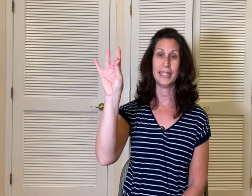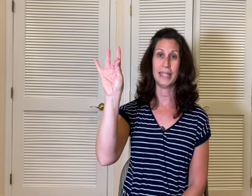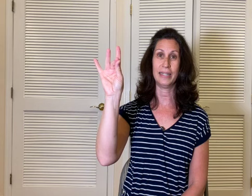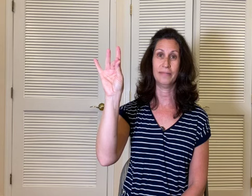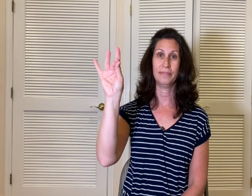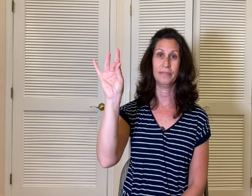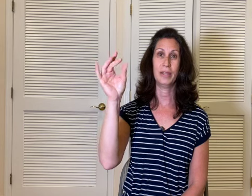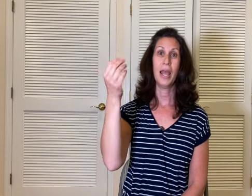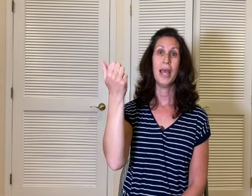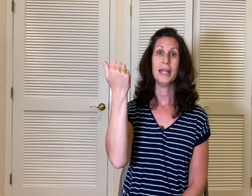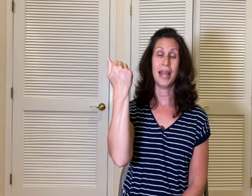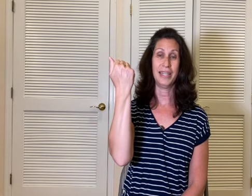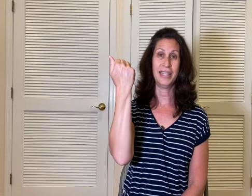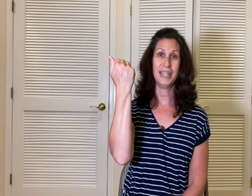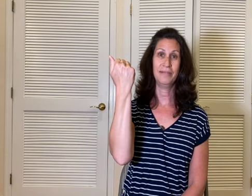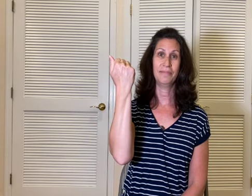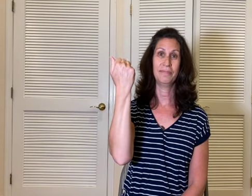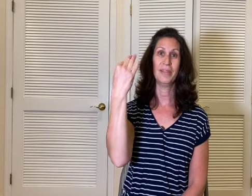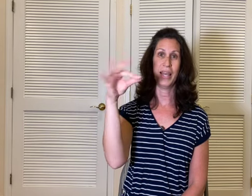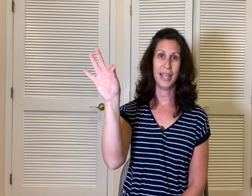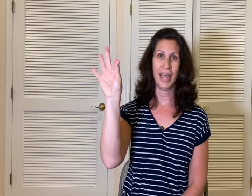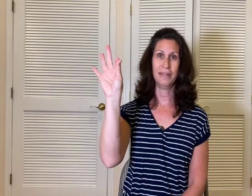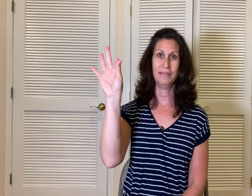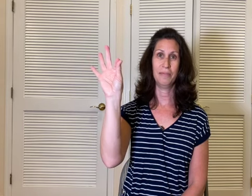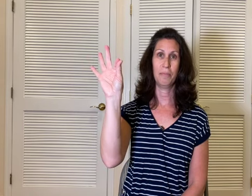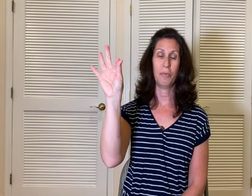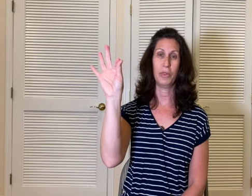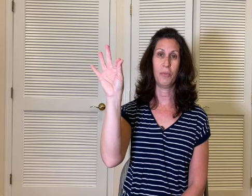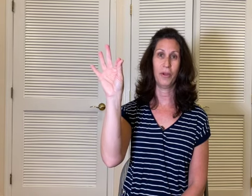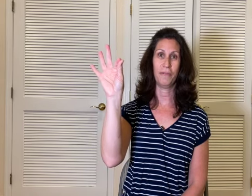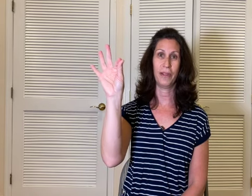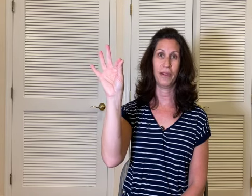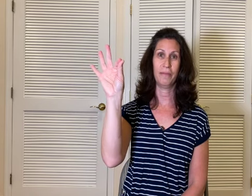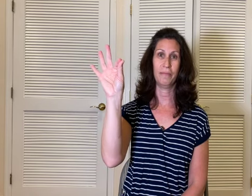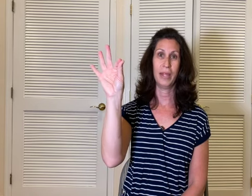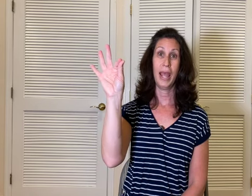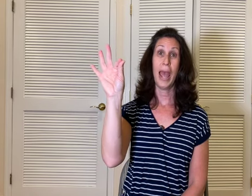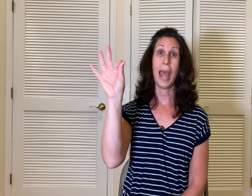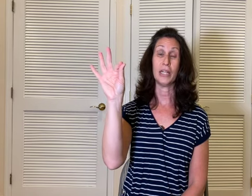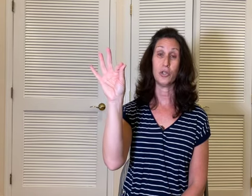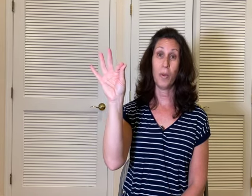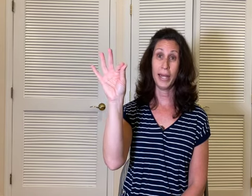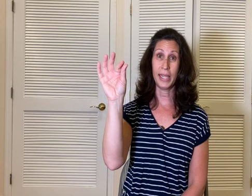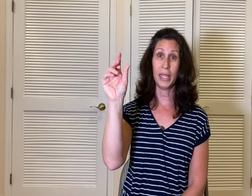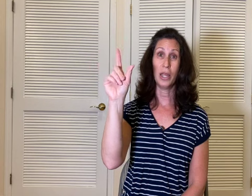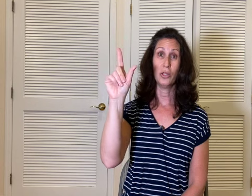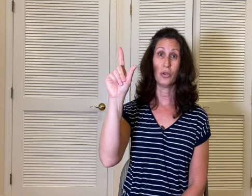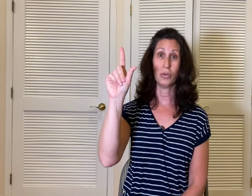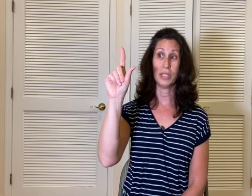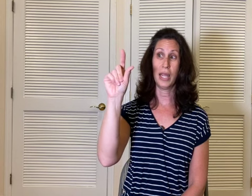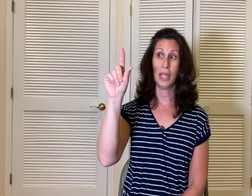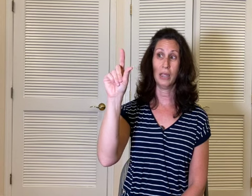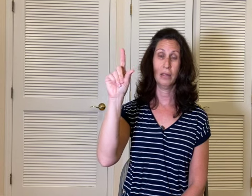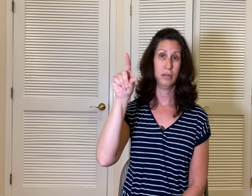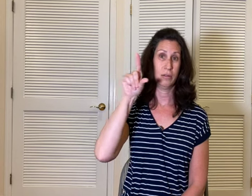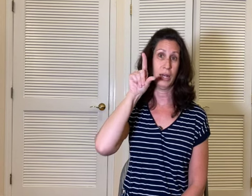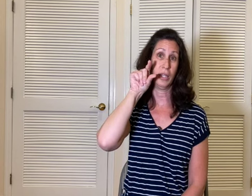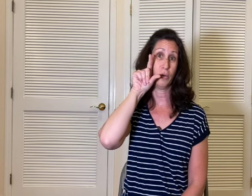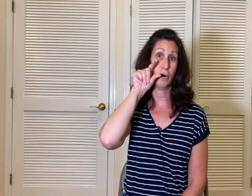18. 19, again, but with the pointer finger. And 20, you're going to take, kind of like your birdie